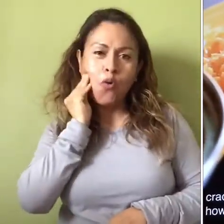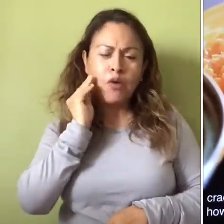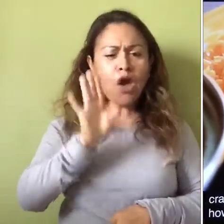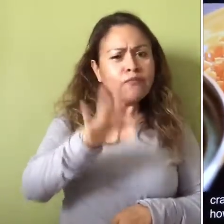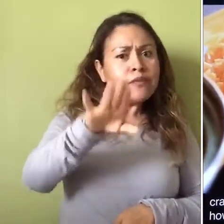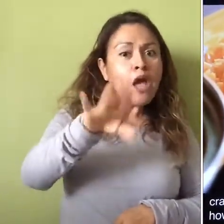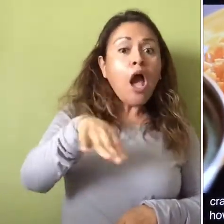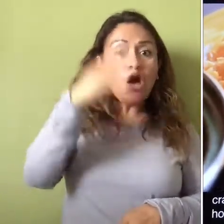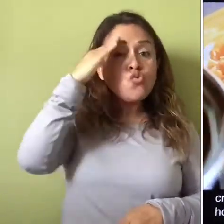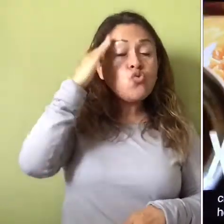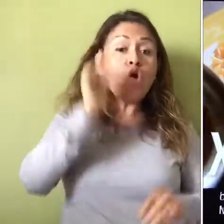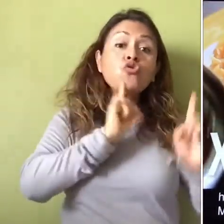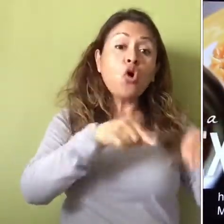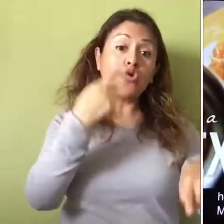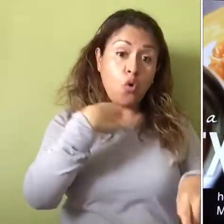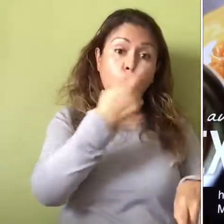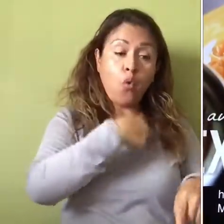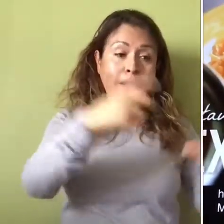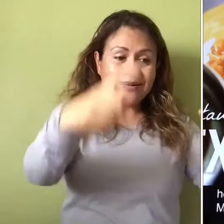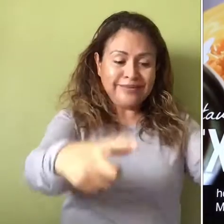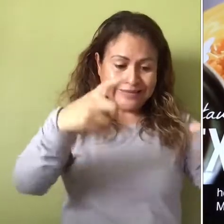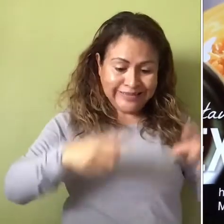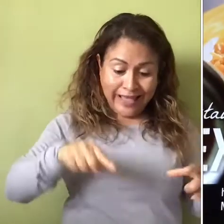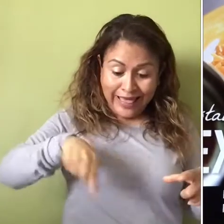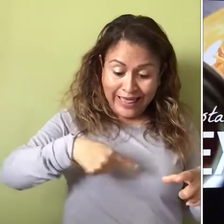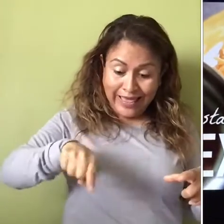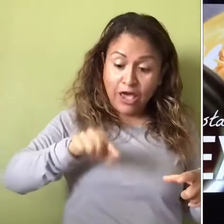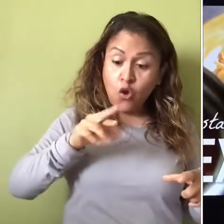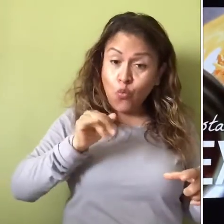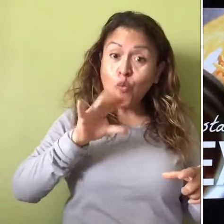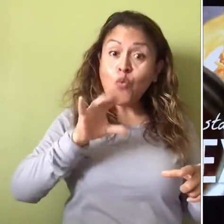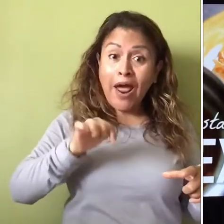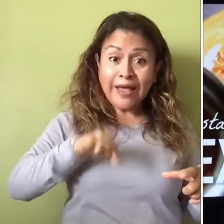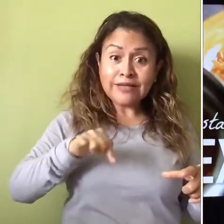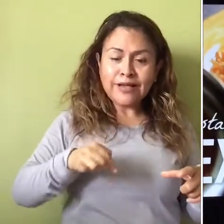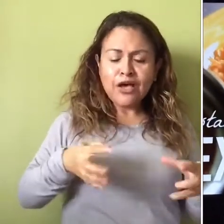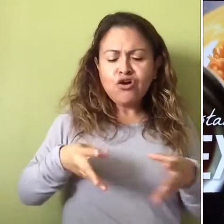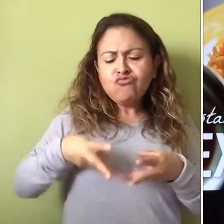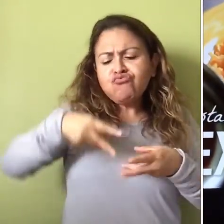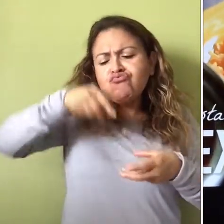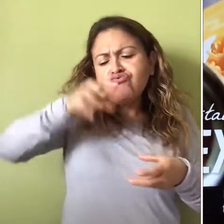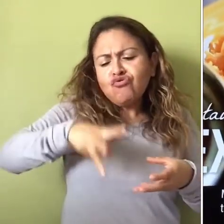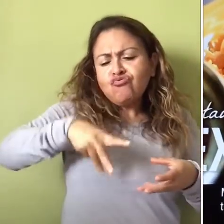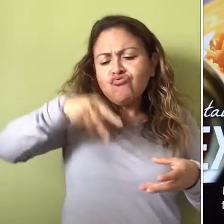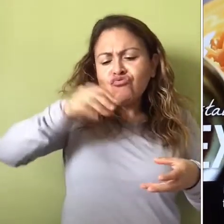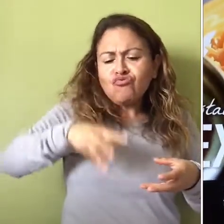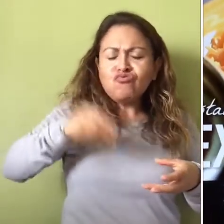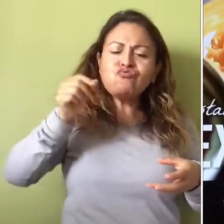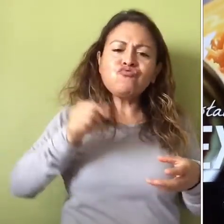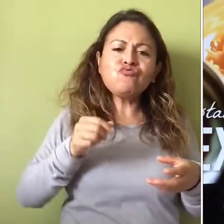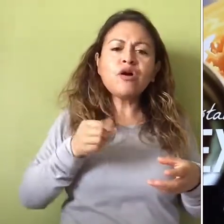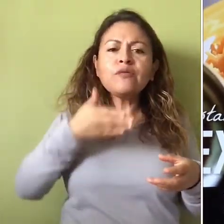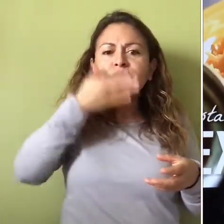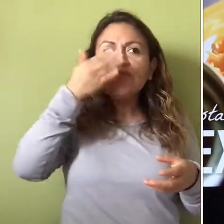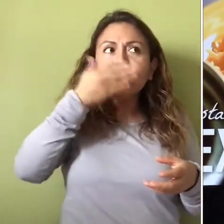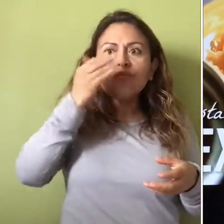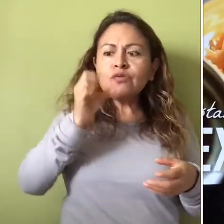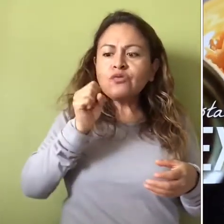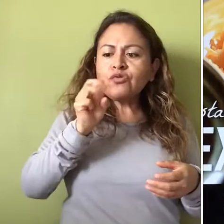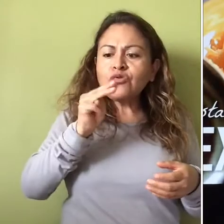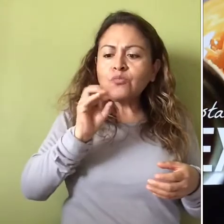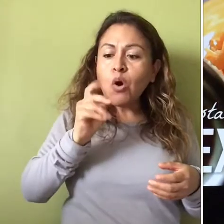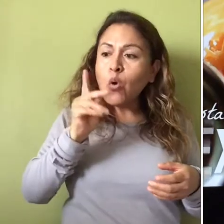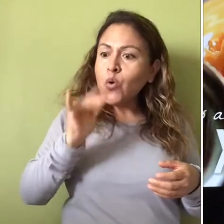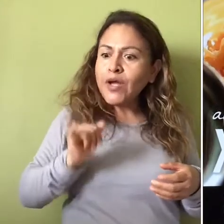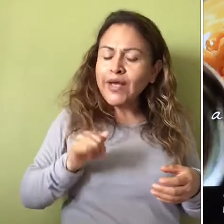dish with every entree that you order at every Mexican restaurant? The light and the fluffy and the slightly salty with a little bit of smoky flavor to